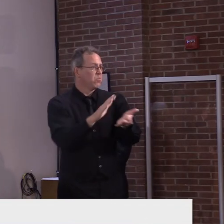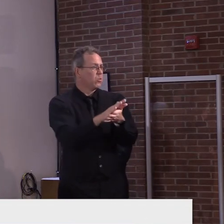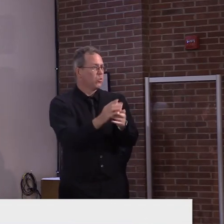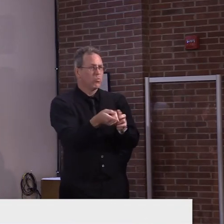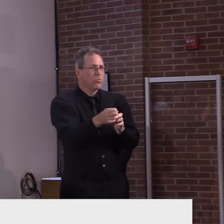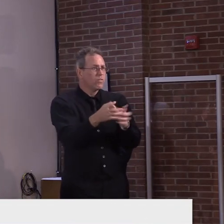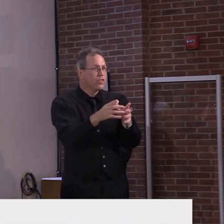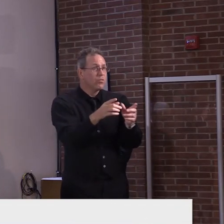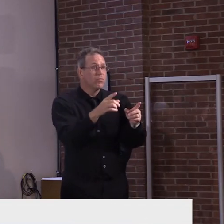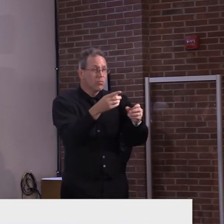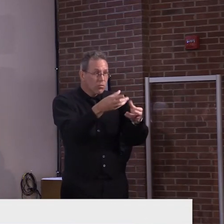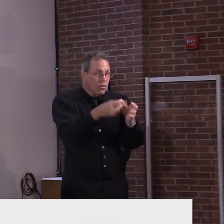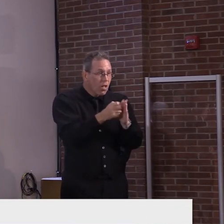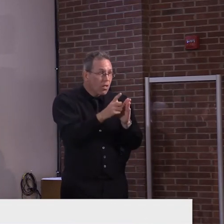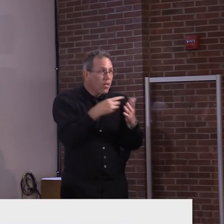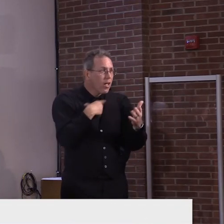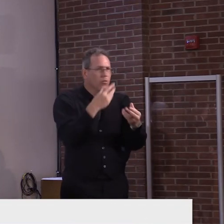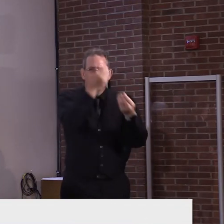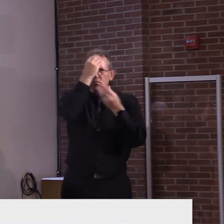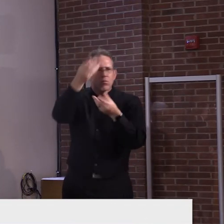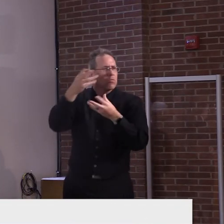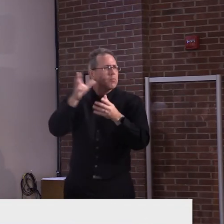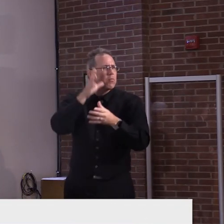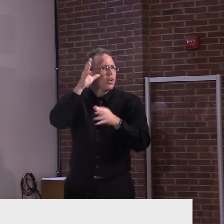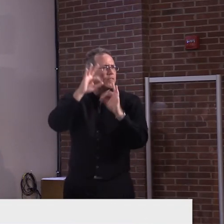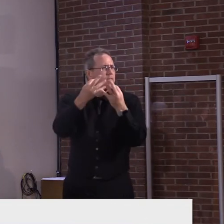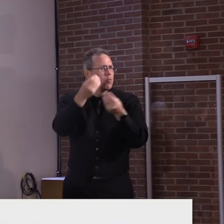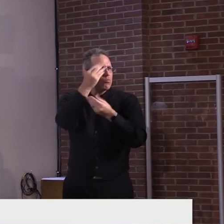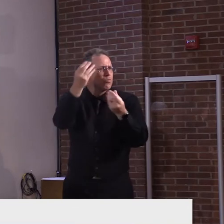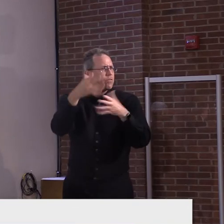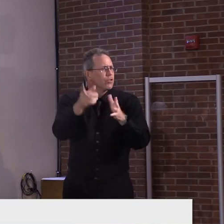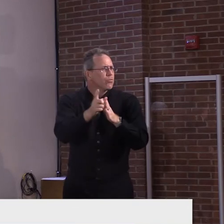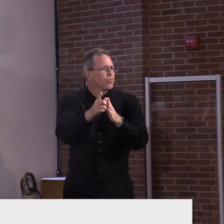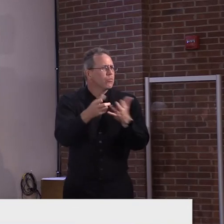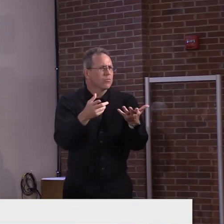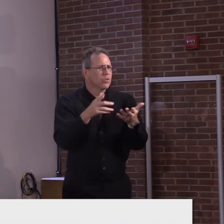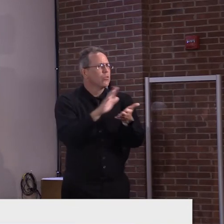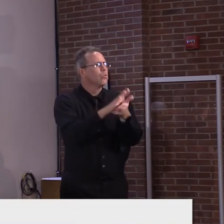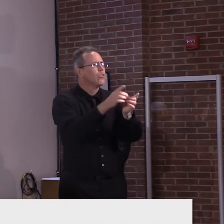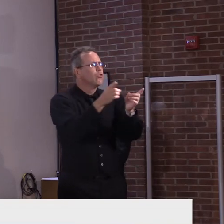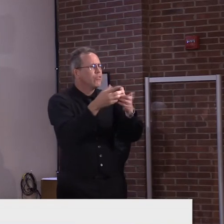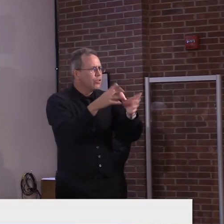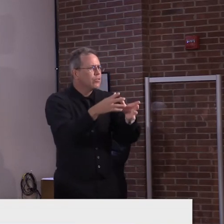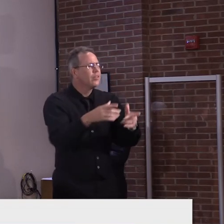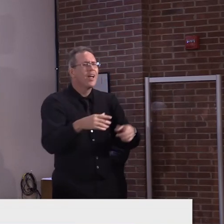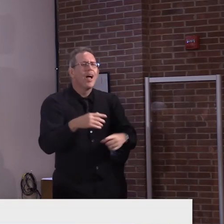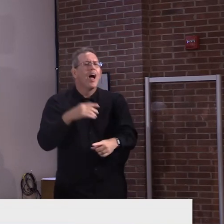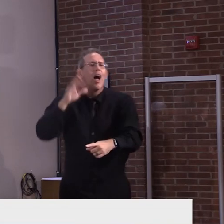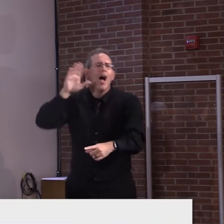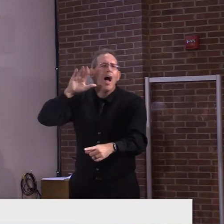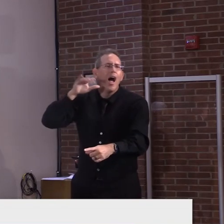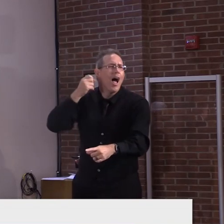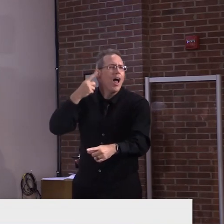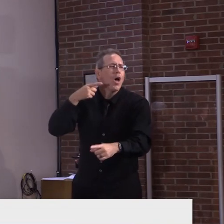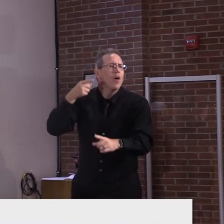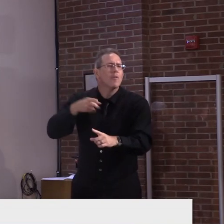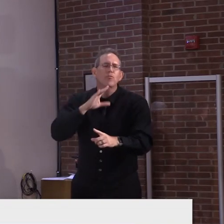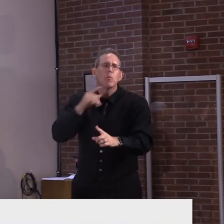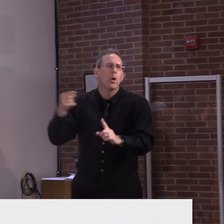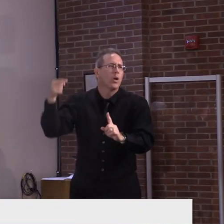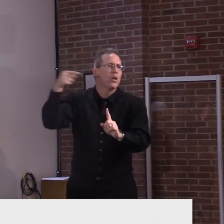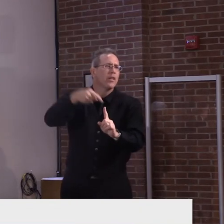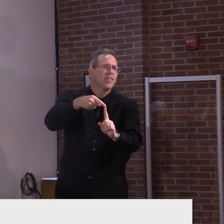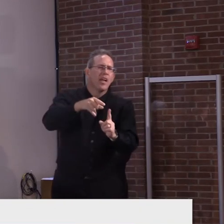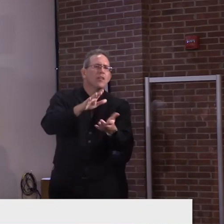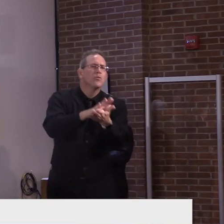cases. But the districts might have information about cases in their own districts, but they don't have a general sense of